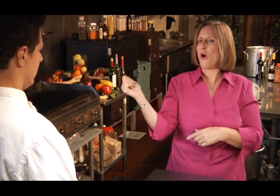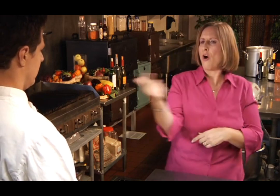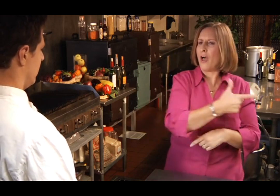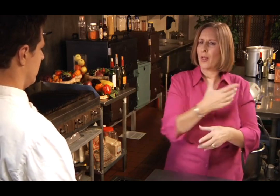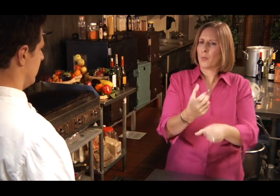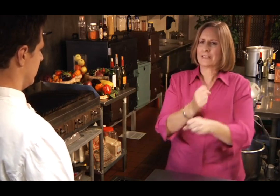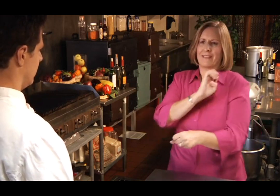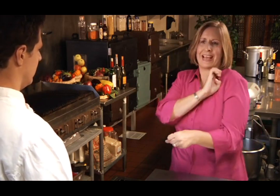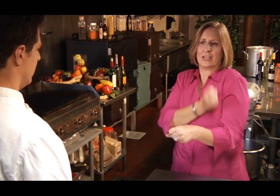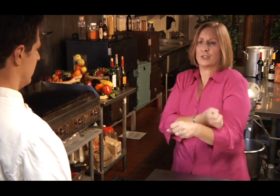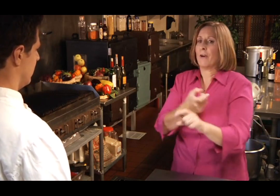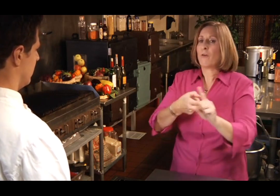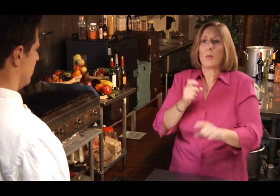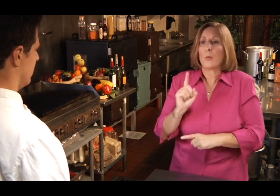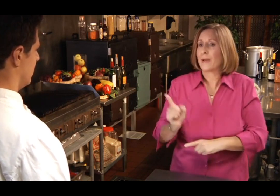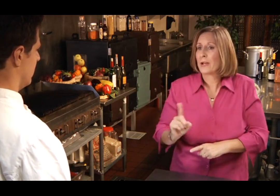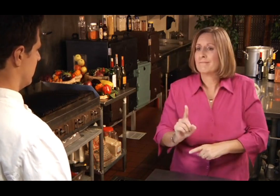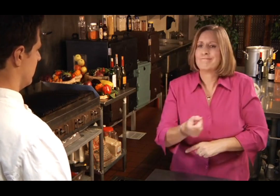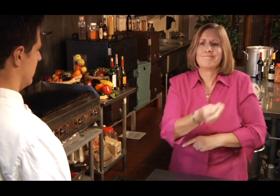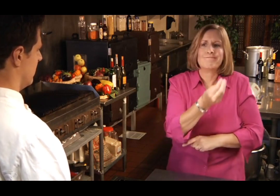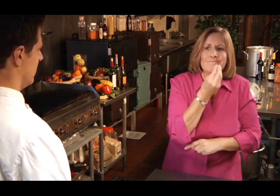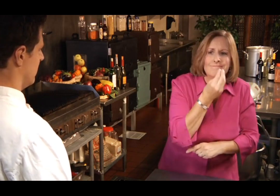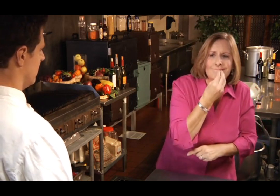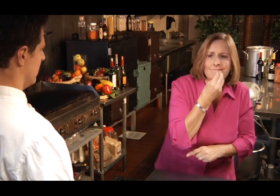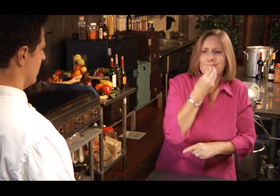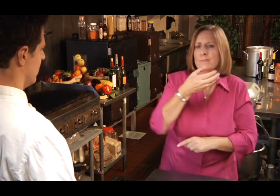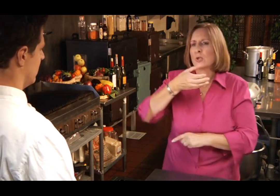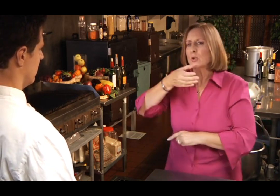We all take in energy through what we eat and drink.